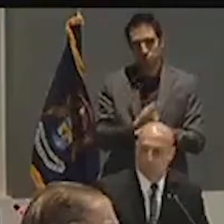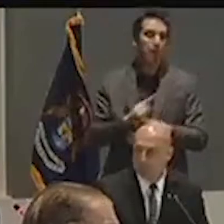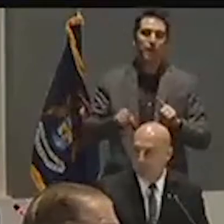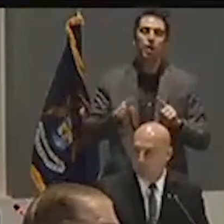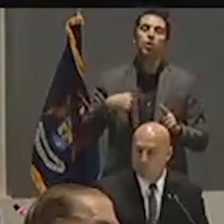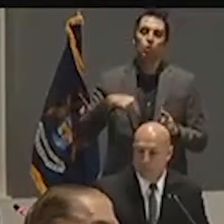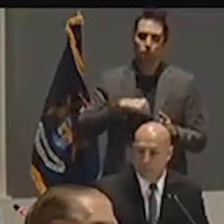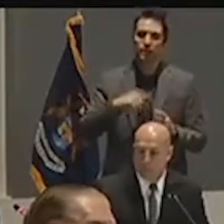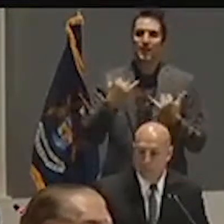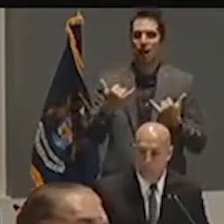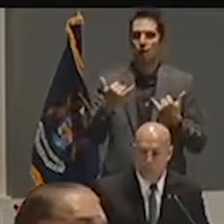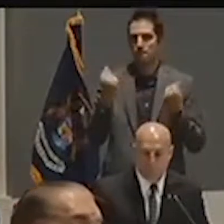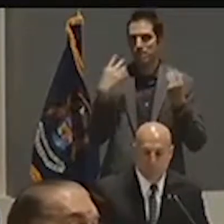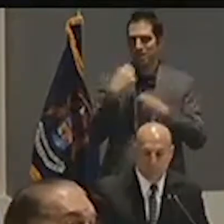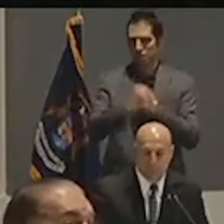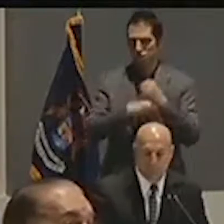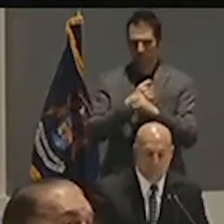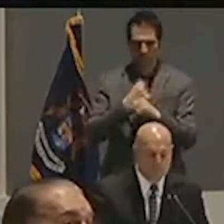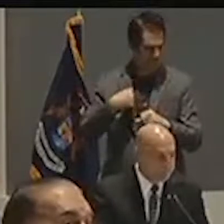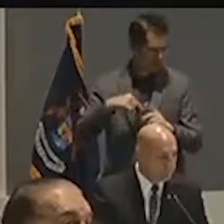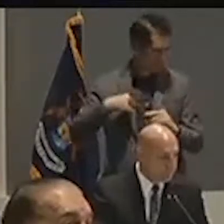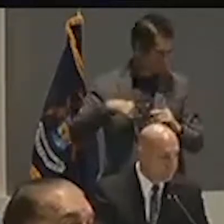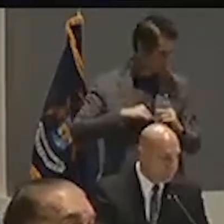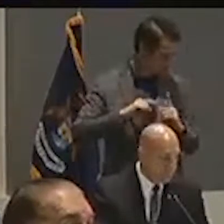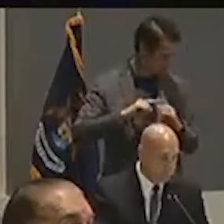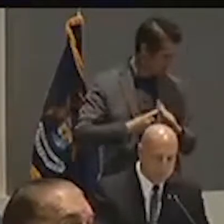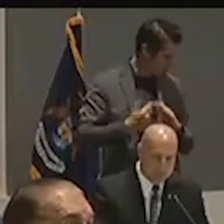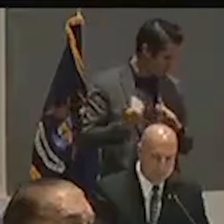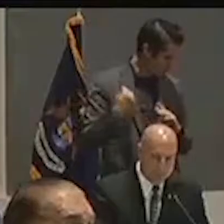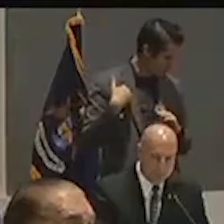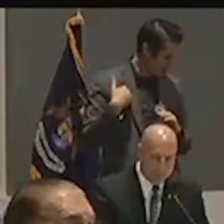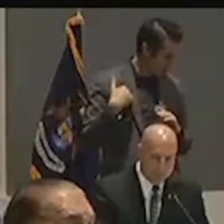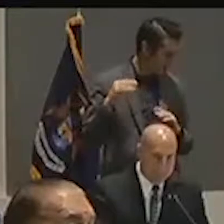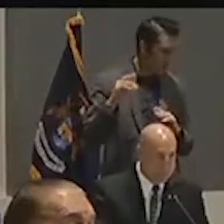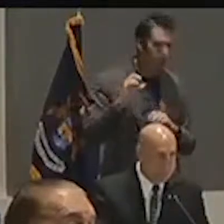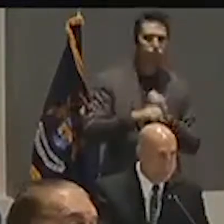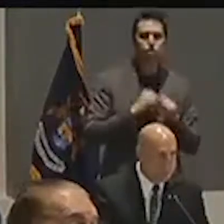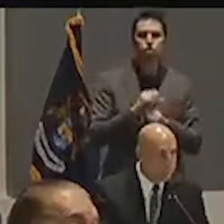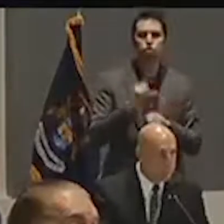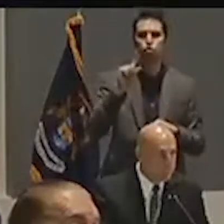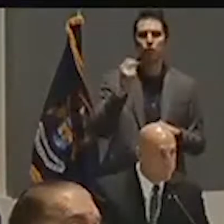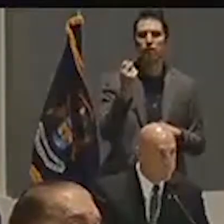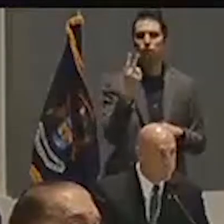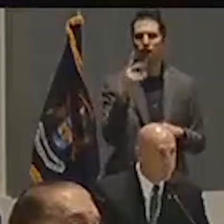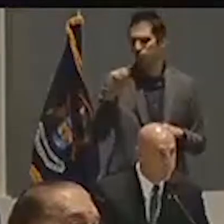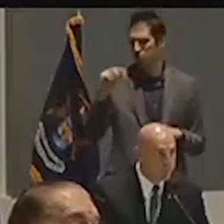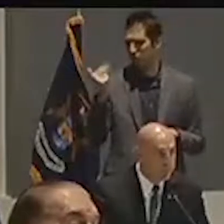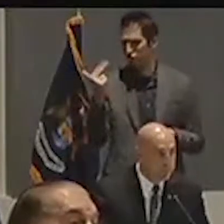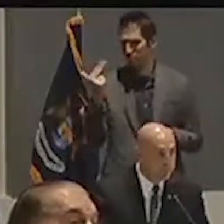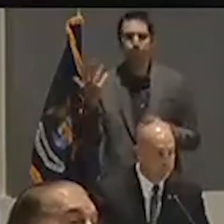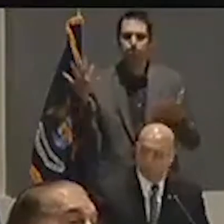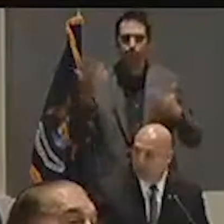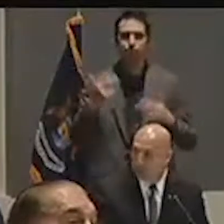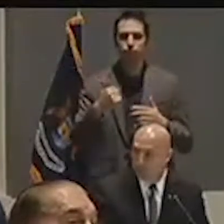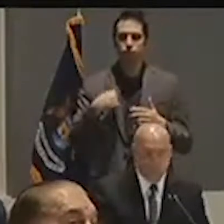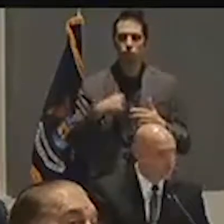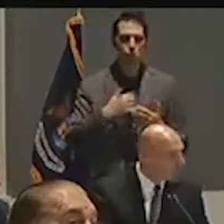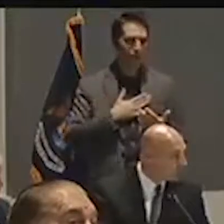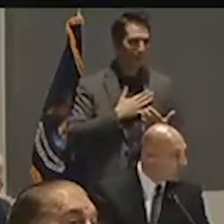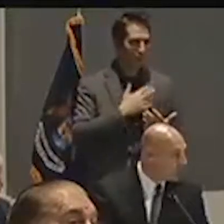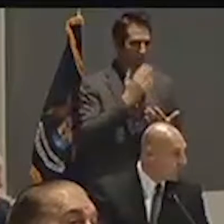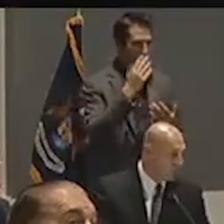that for a number of years. As a practice, I think we started back in 2012 or 2013. Mm-hmm. So we'd be happy to get